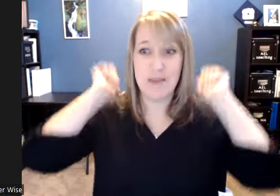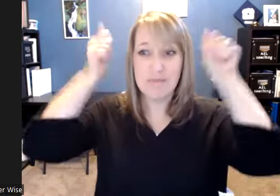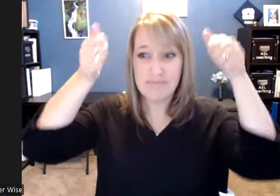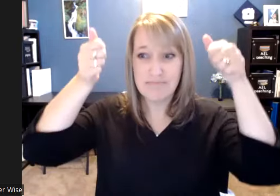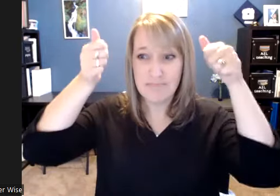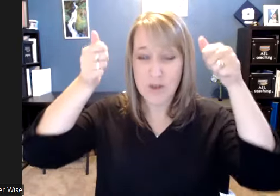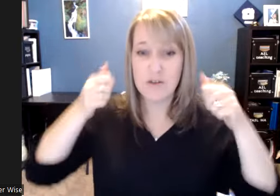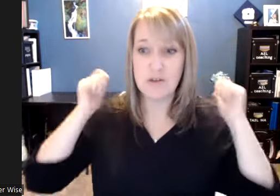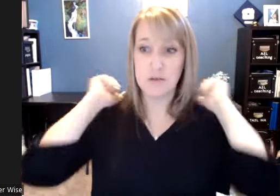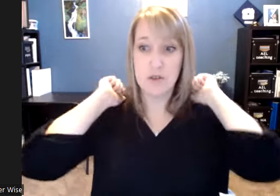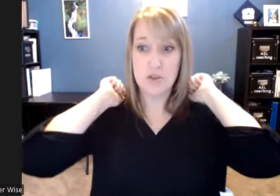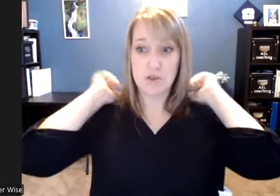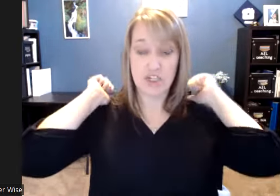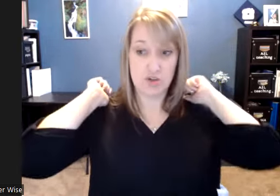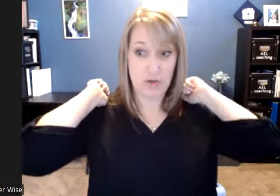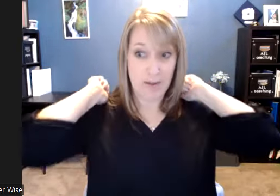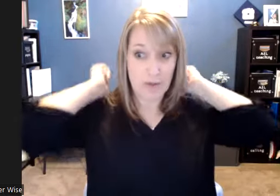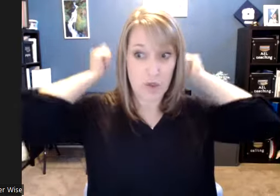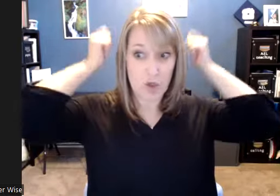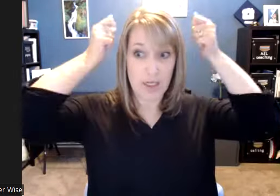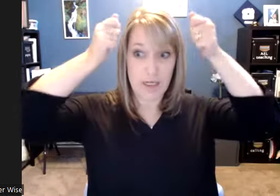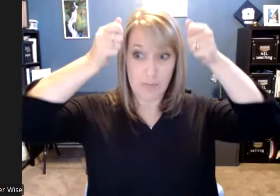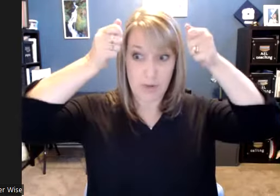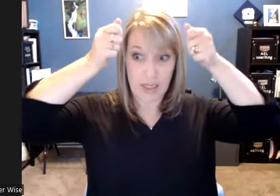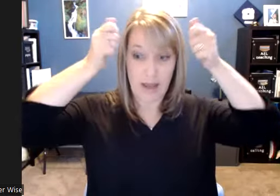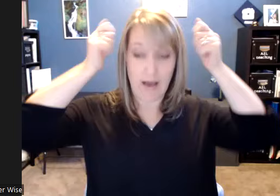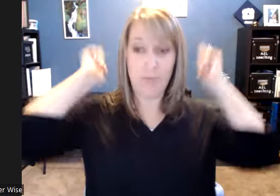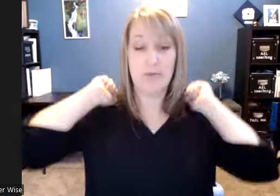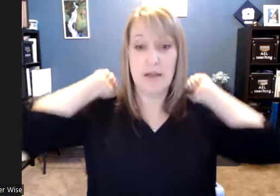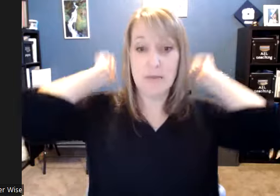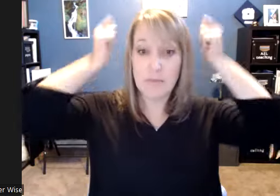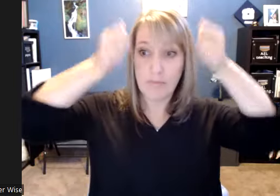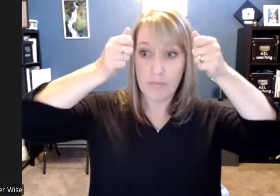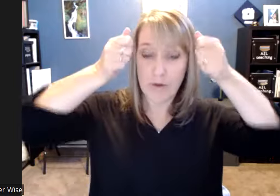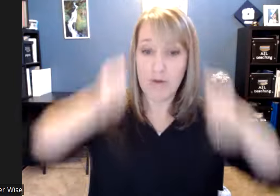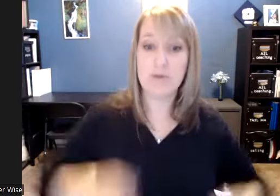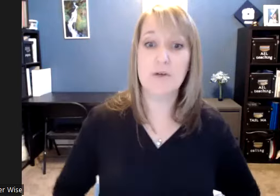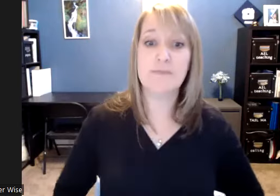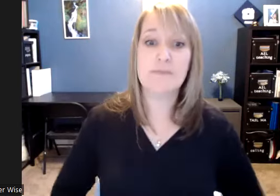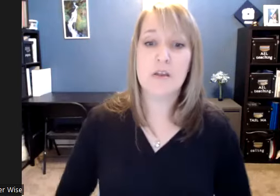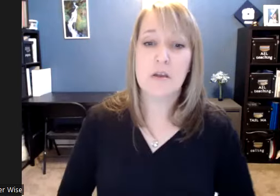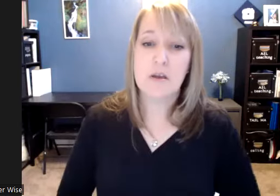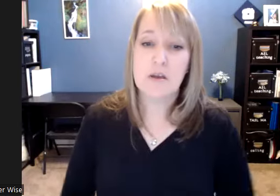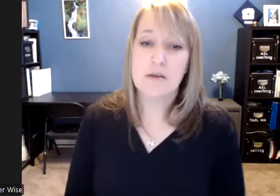thing, pullover. So it's like you're grabbing the hood and putting it up, right? Pullover.